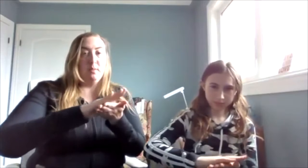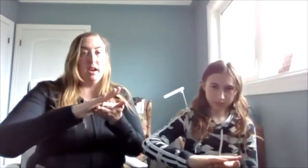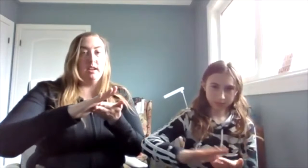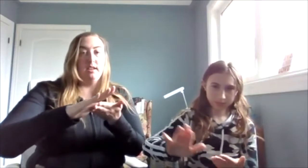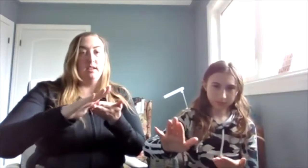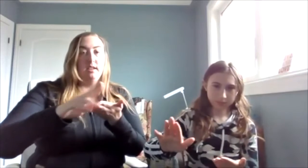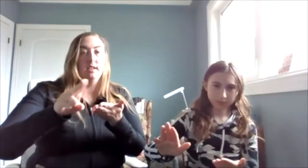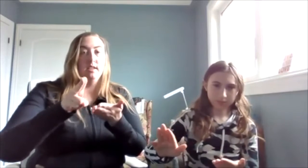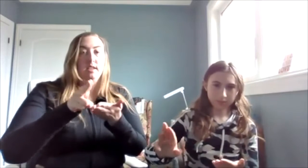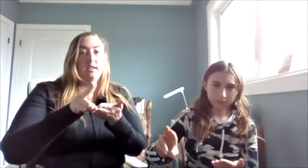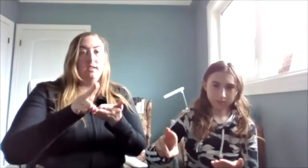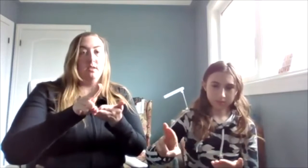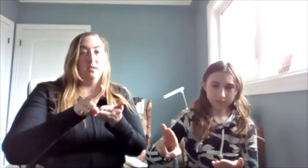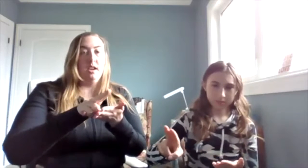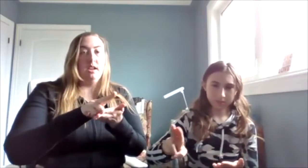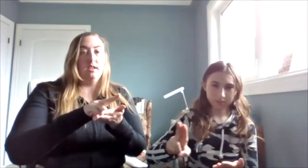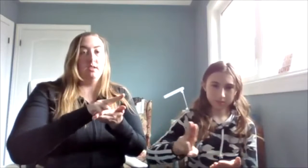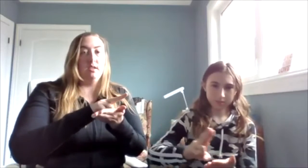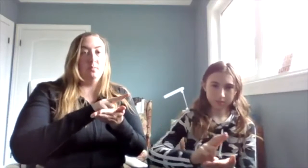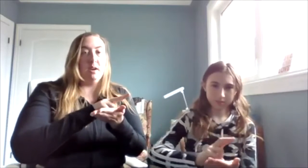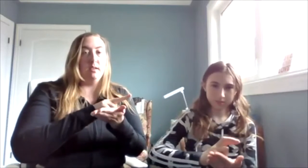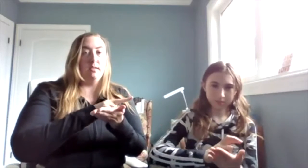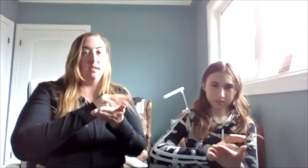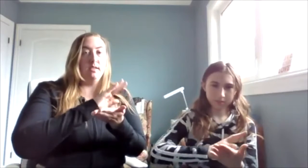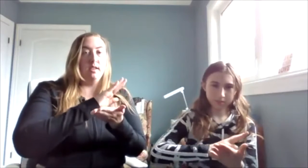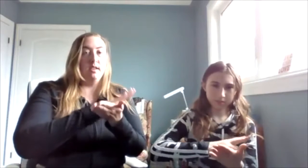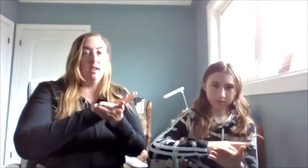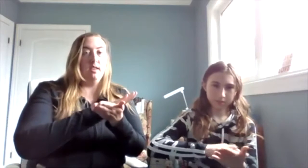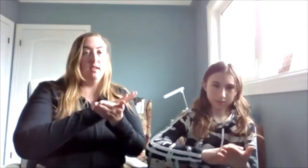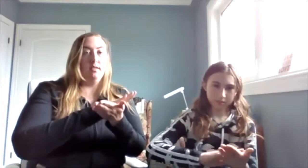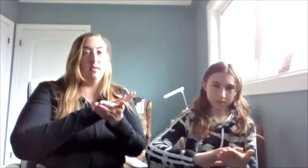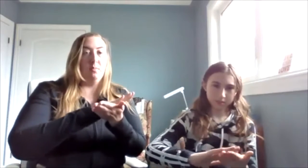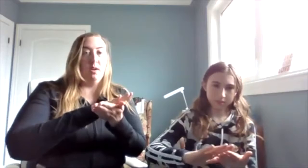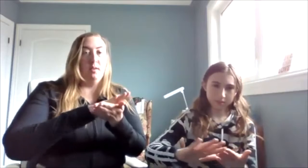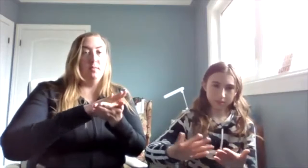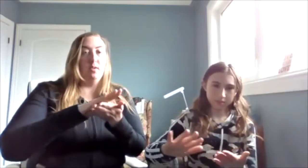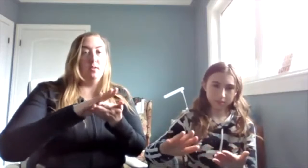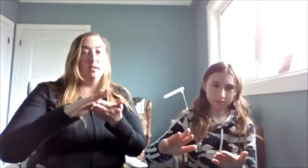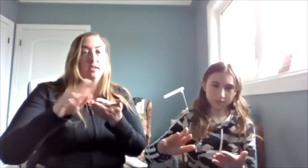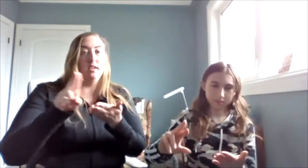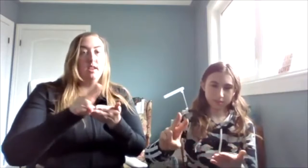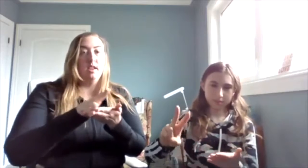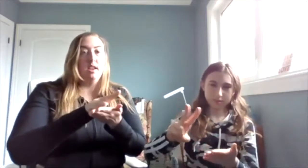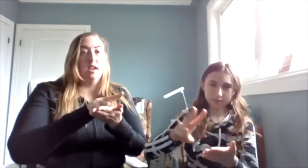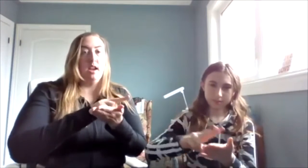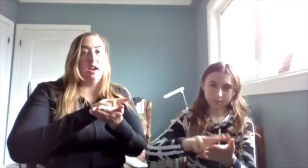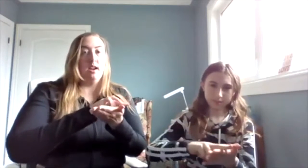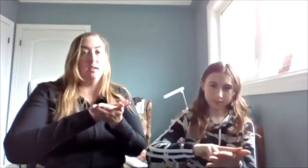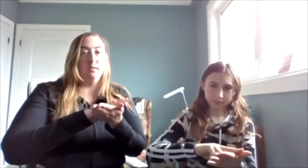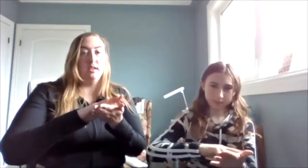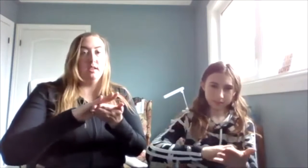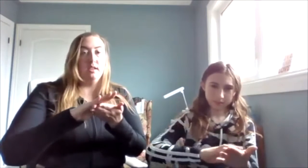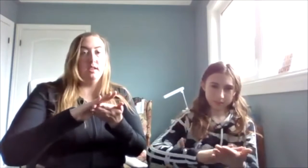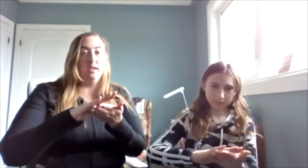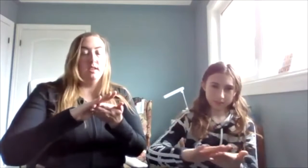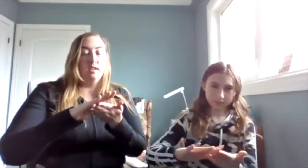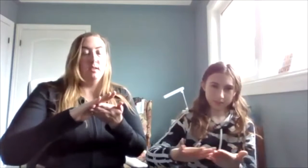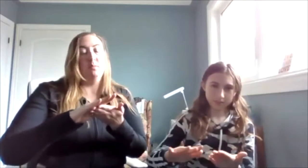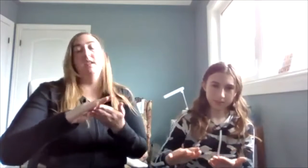back. So H backwards and then the full palm forwards. Hallowed be thy.